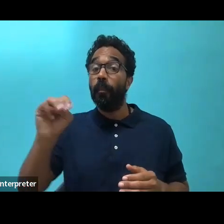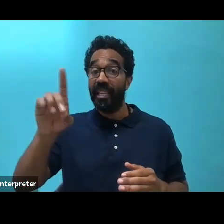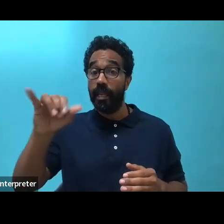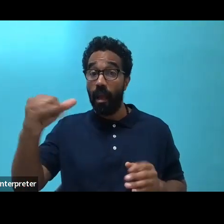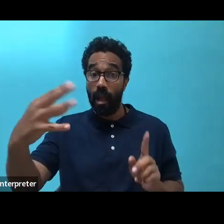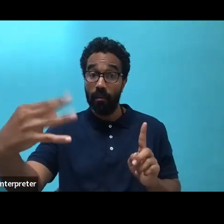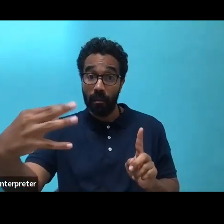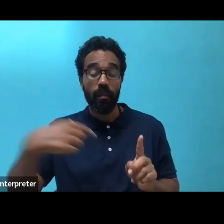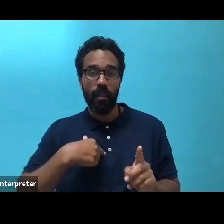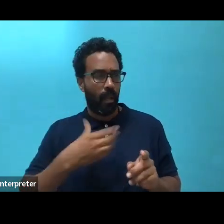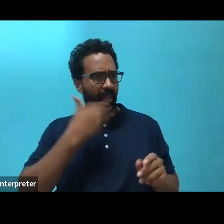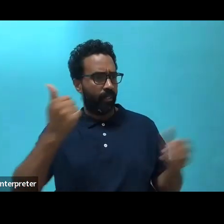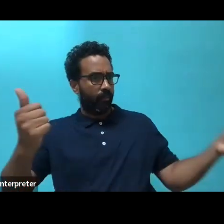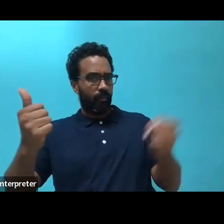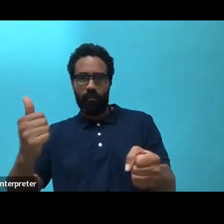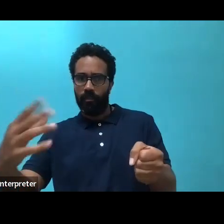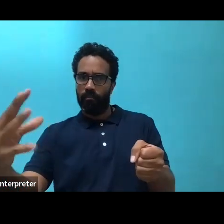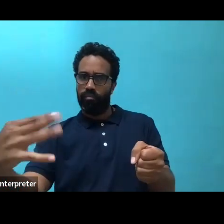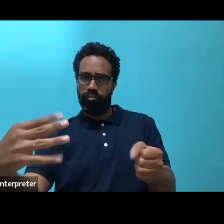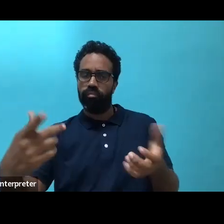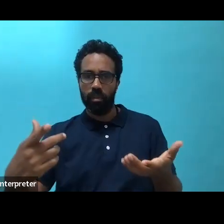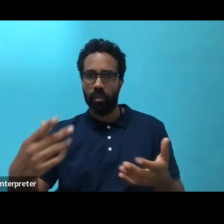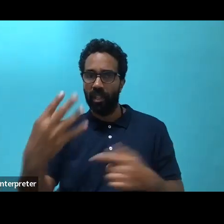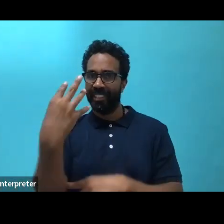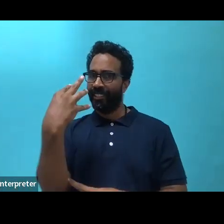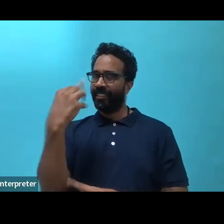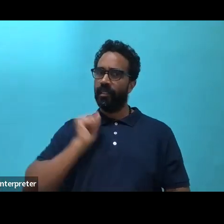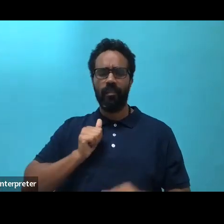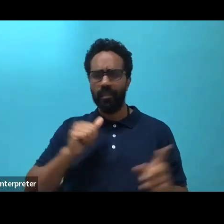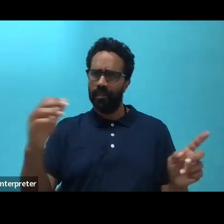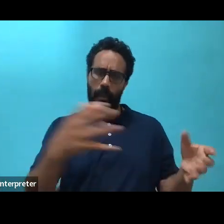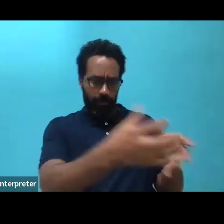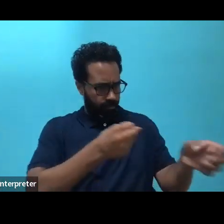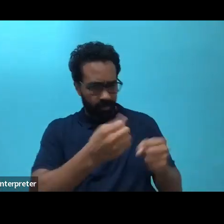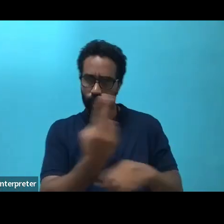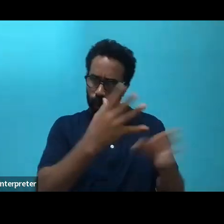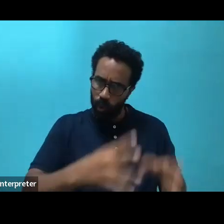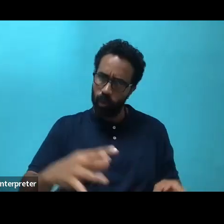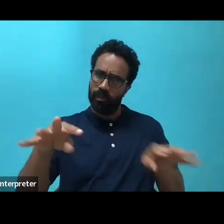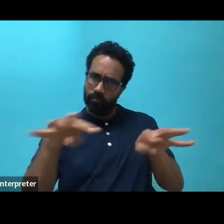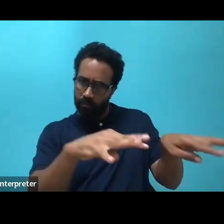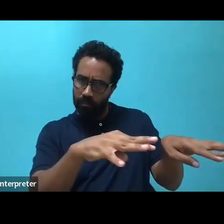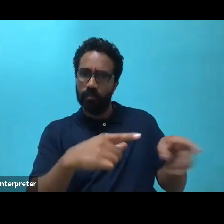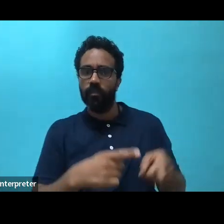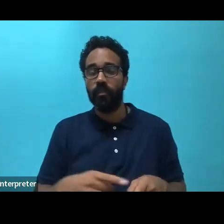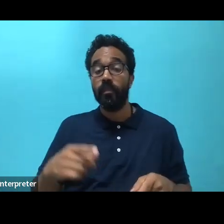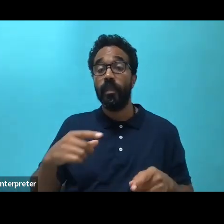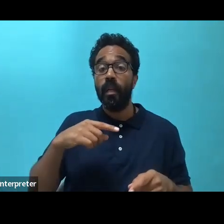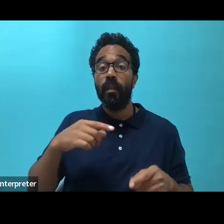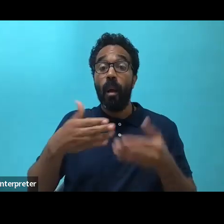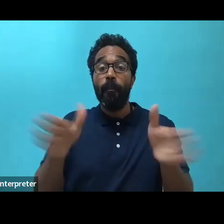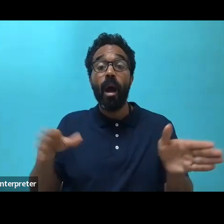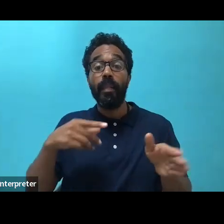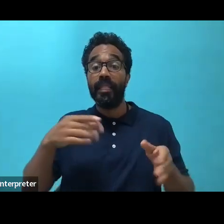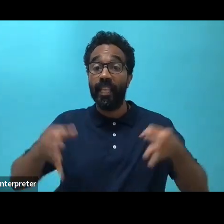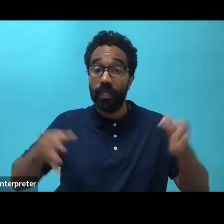and interactions with elected officials at public hearings as possible. People know the issues, and don't worry